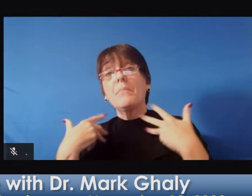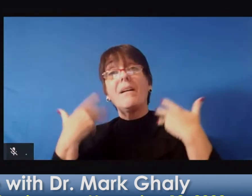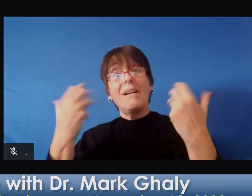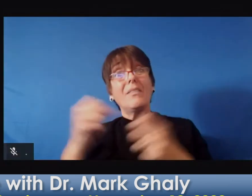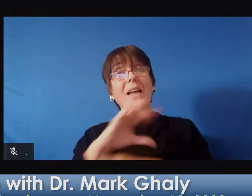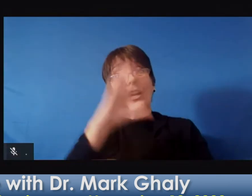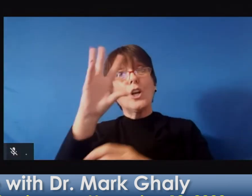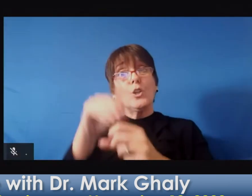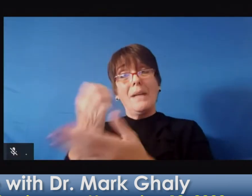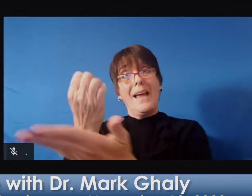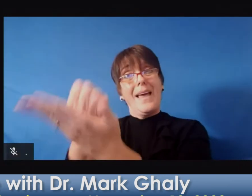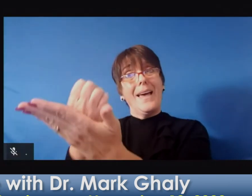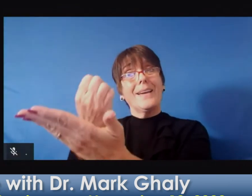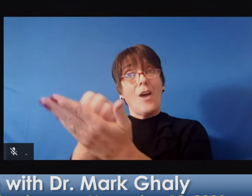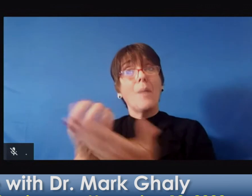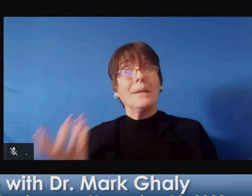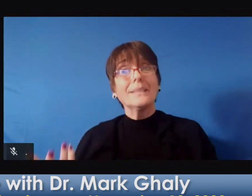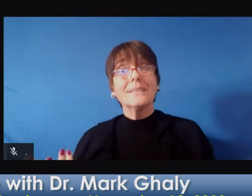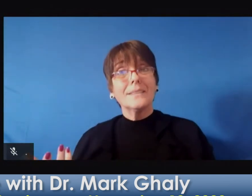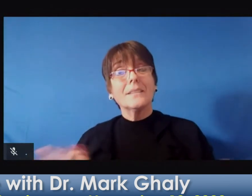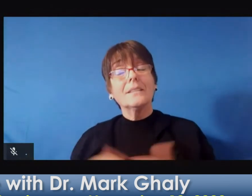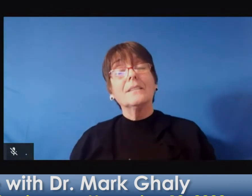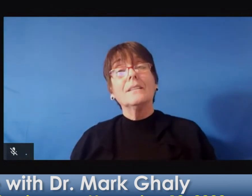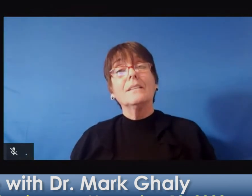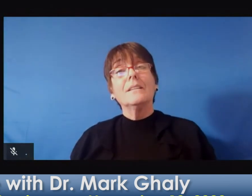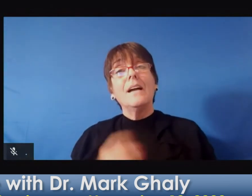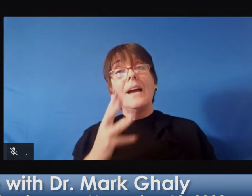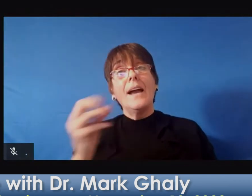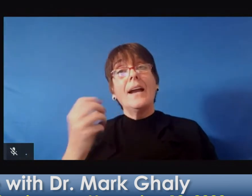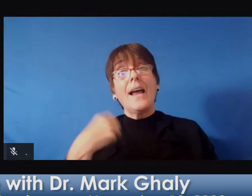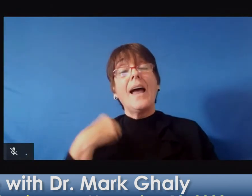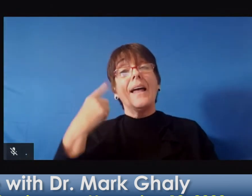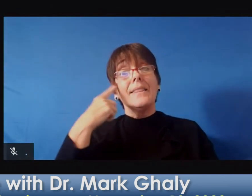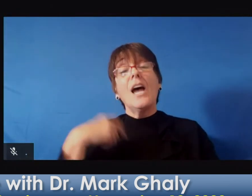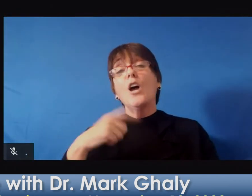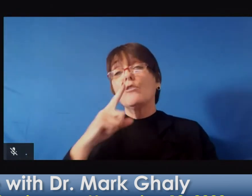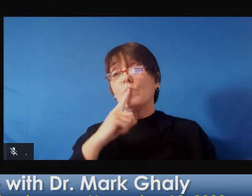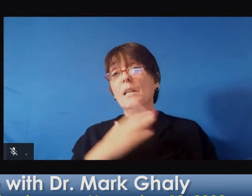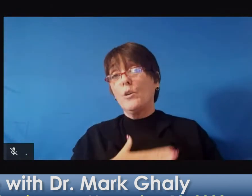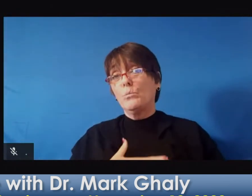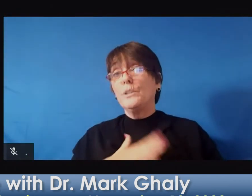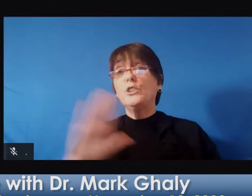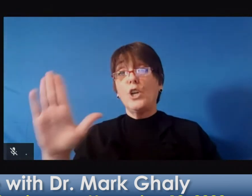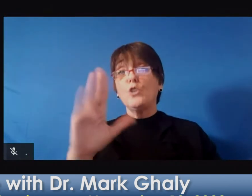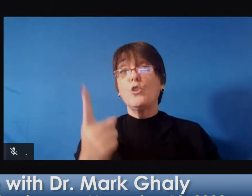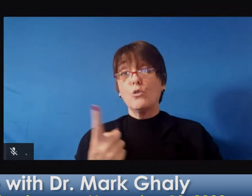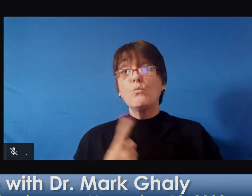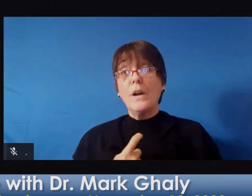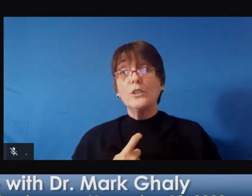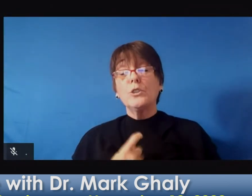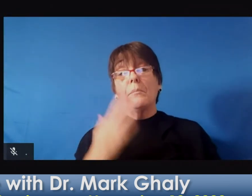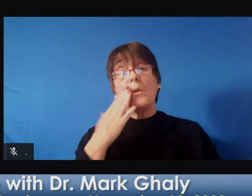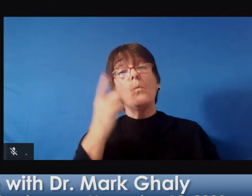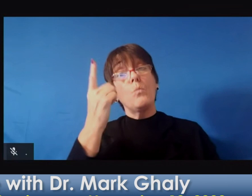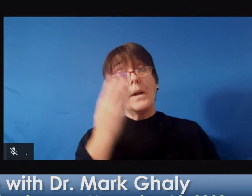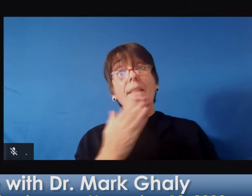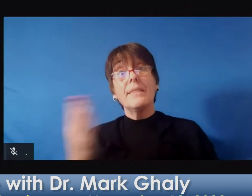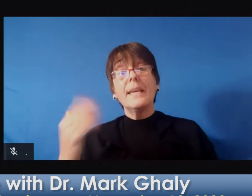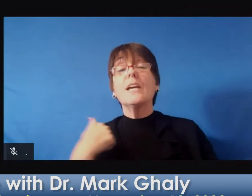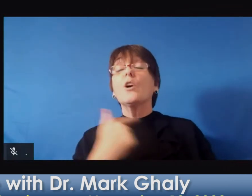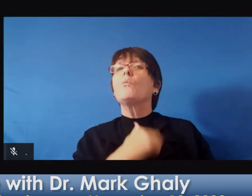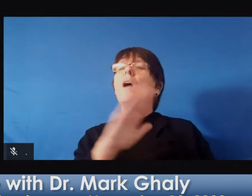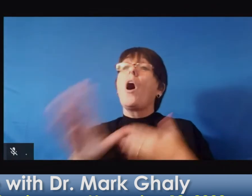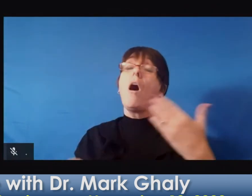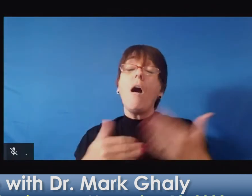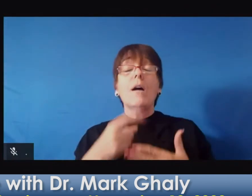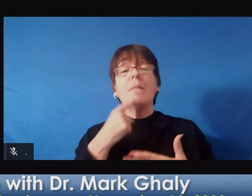our economic health. And I think I really appreciate your question, because one of the things we have all in public